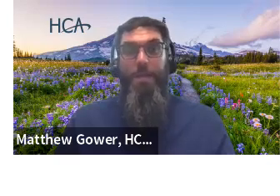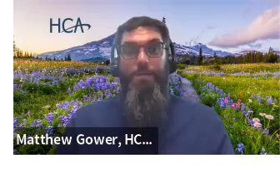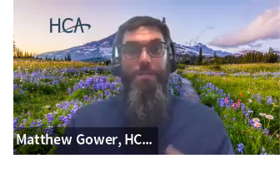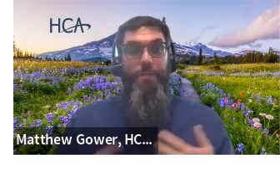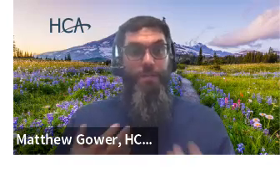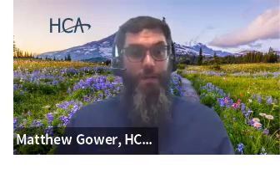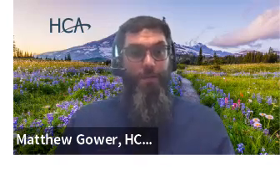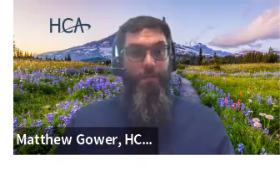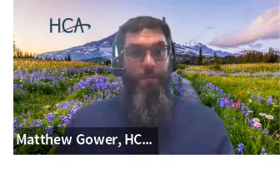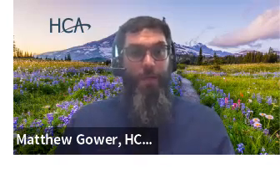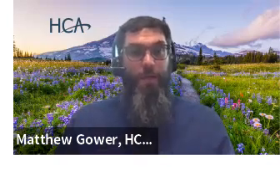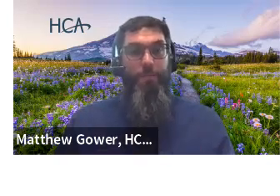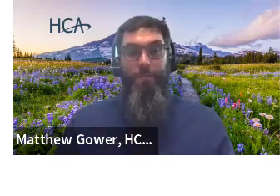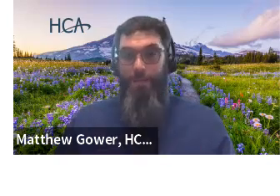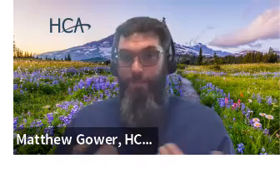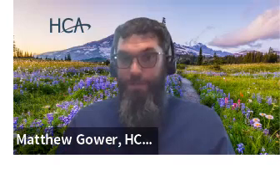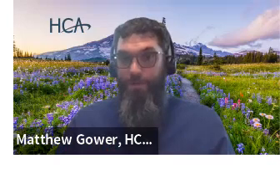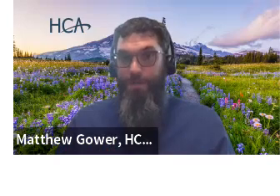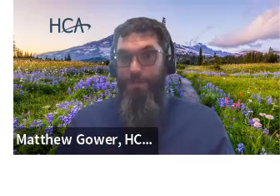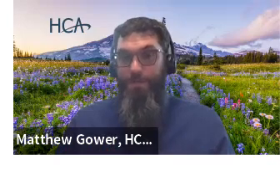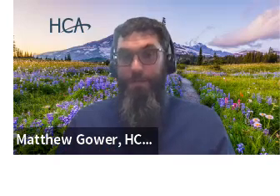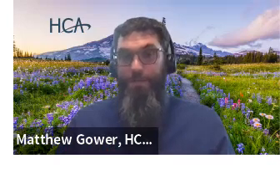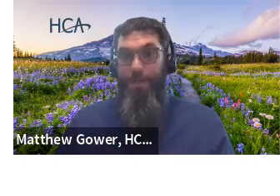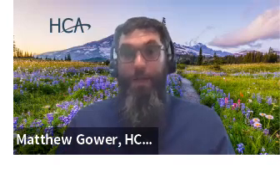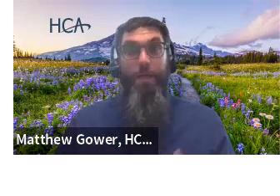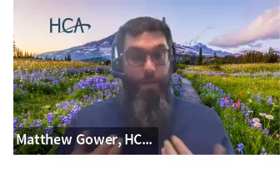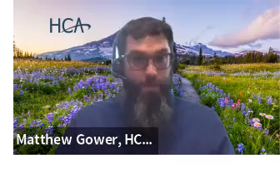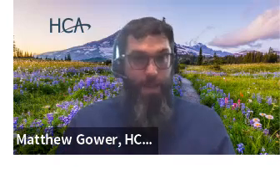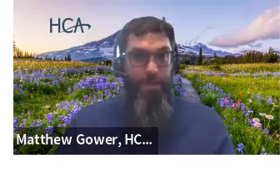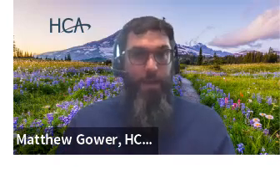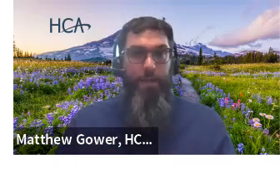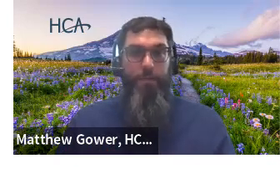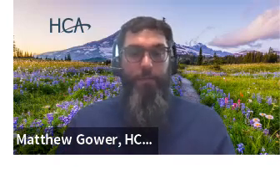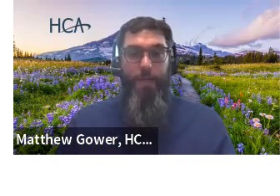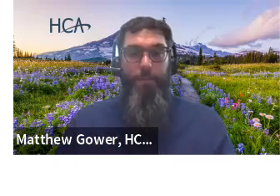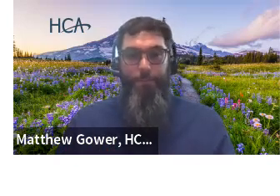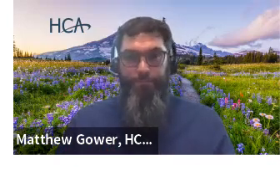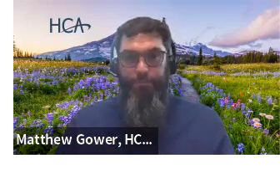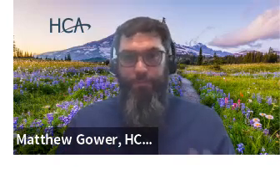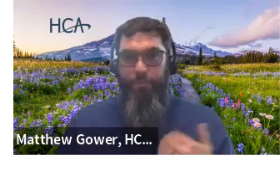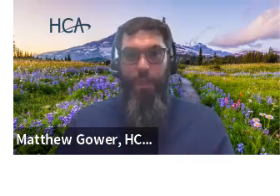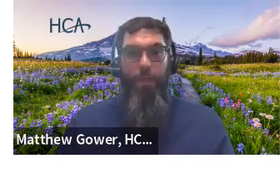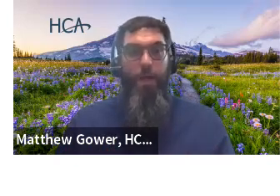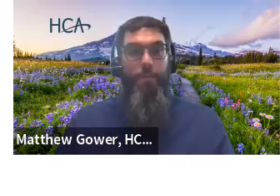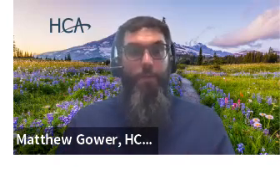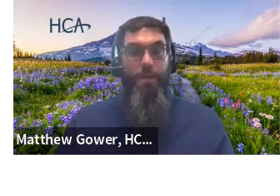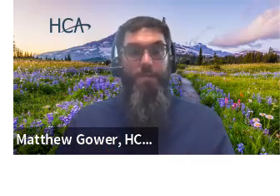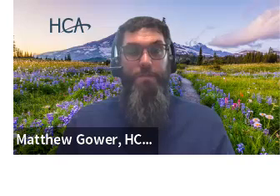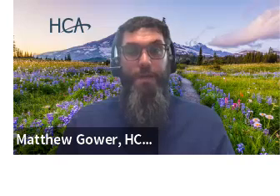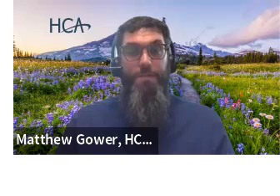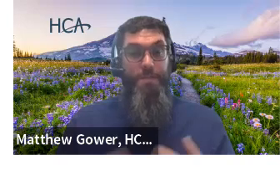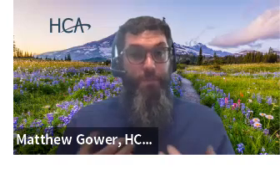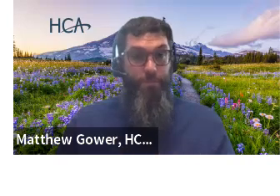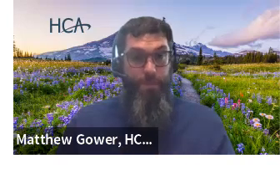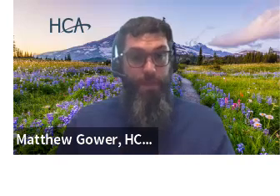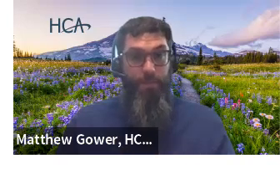us. So someone to talk to, that's a regional crisis call centers right now, and we're adding 988 to that. Mobile crisis